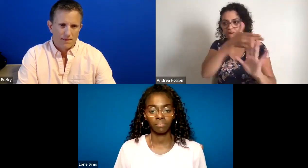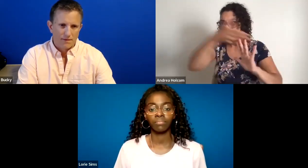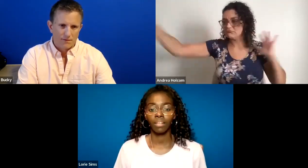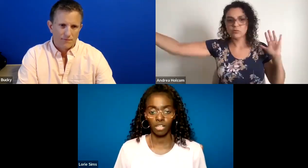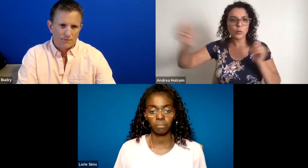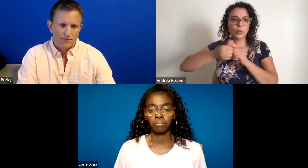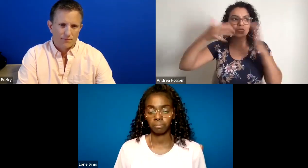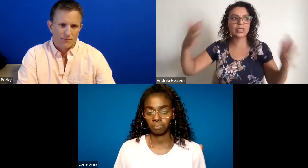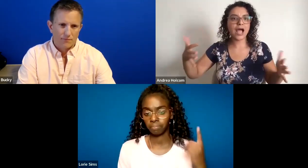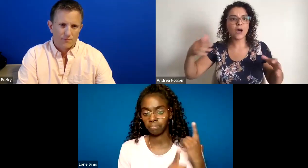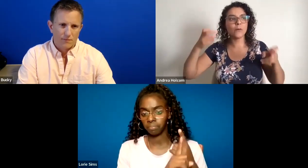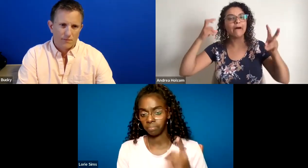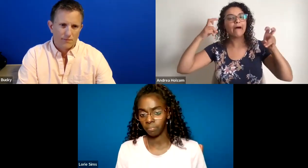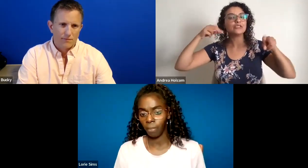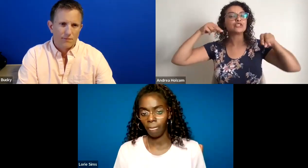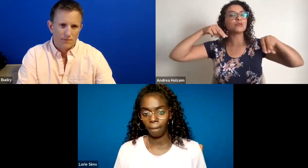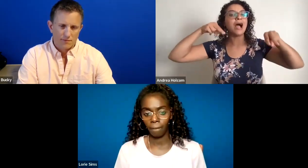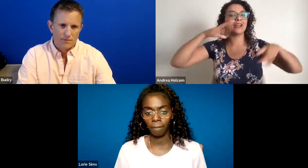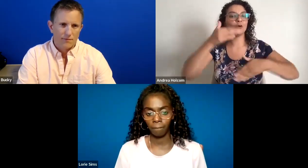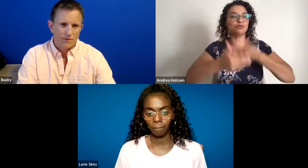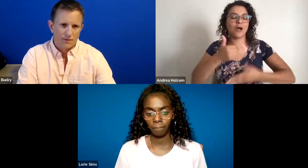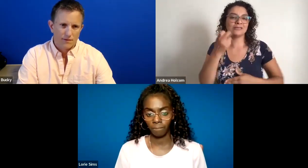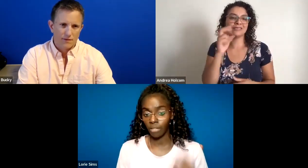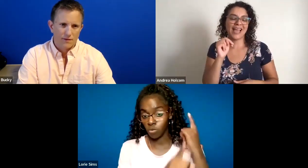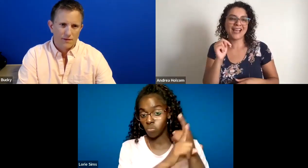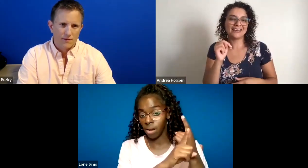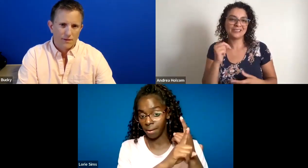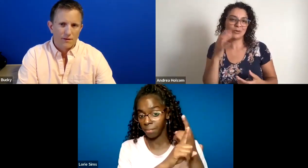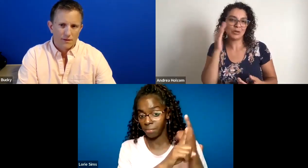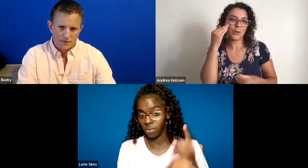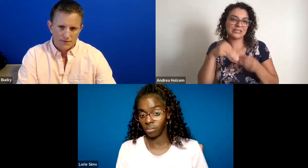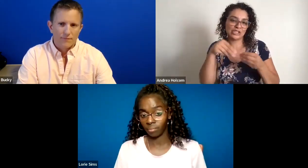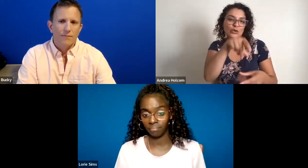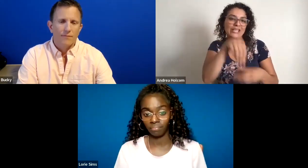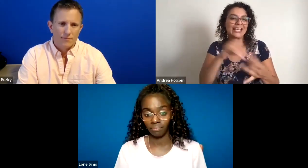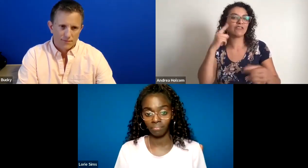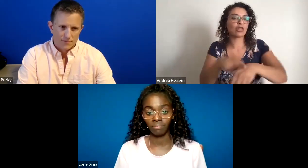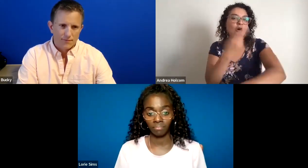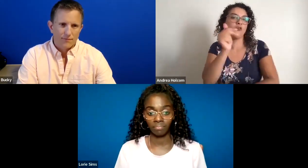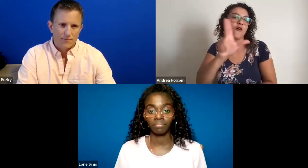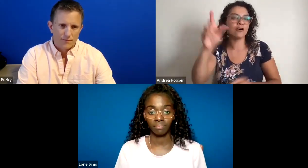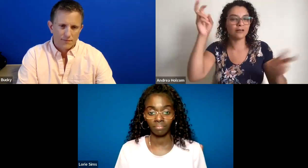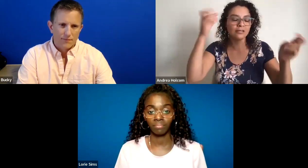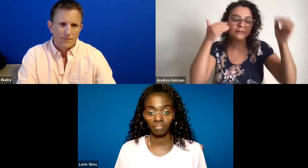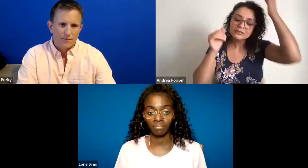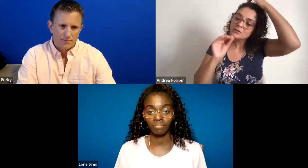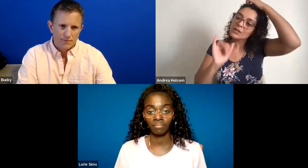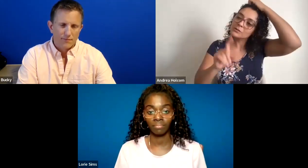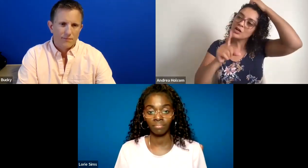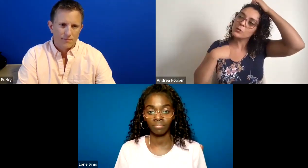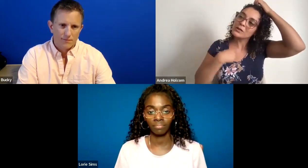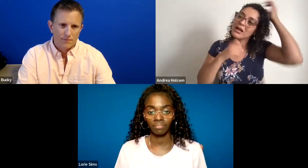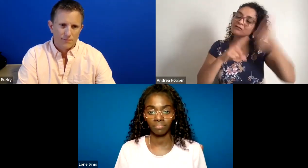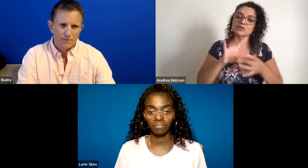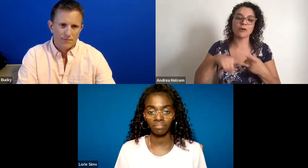year. You do it for 1 year and then you stop next year. Is that really an ally? But who is monitoring that process? You know, are you in it for the